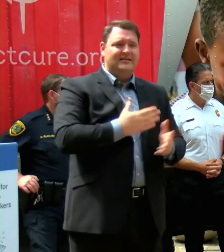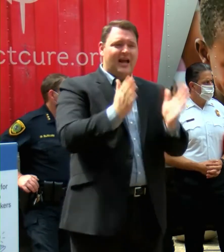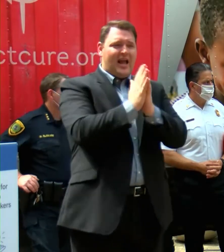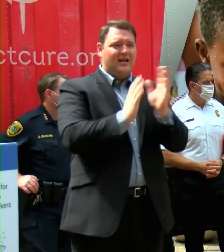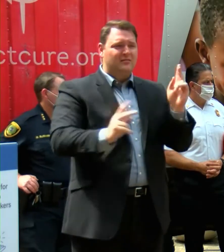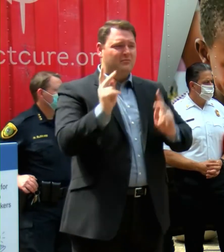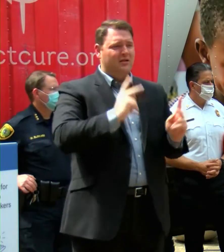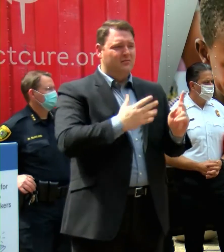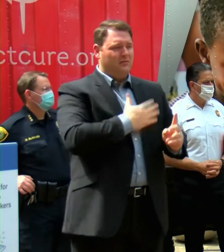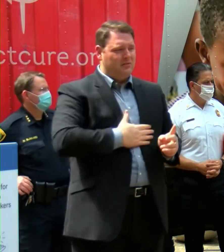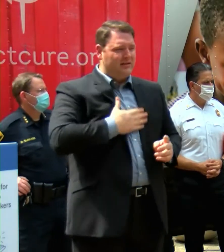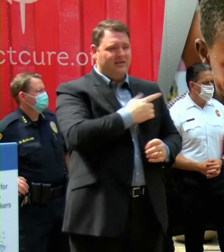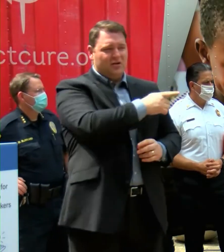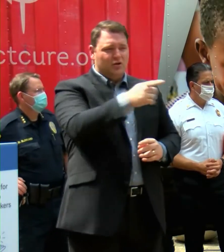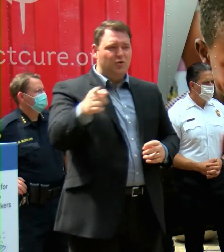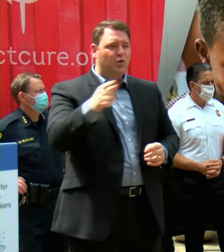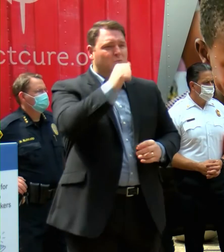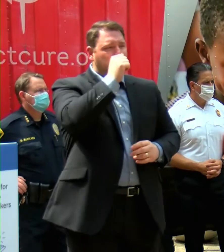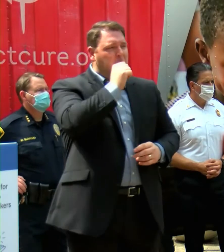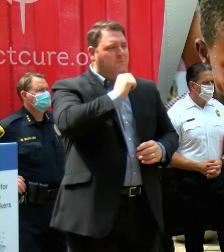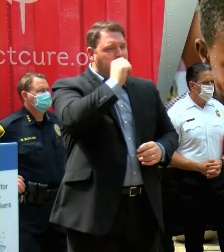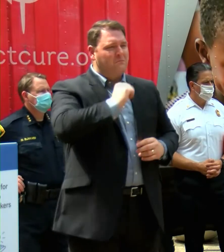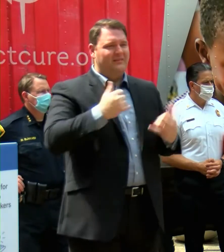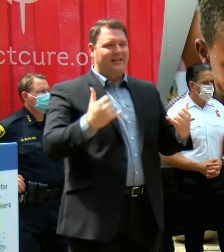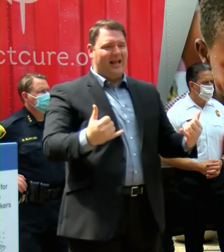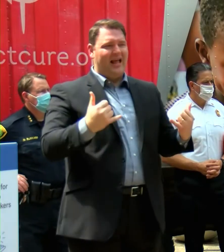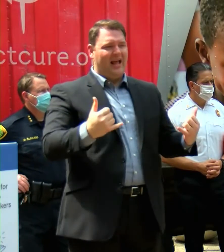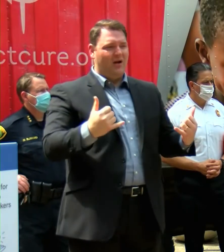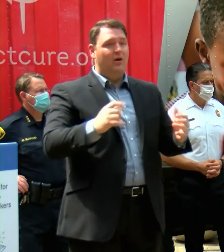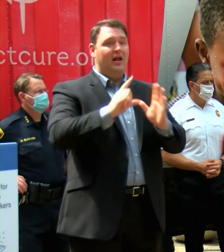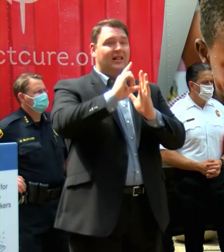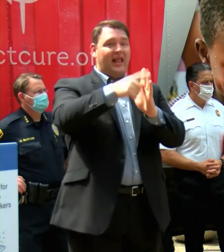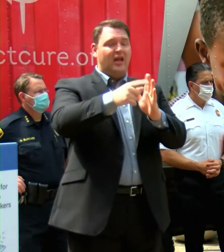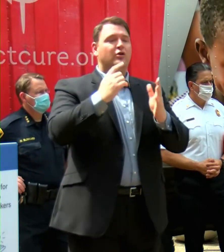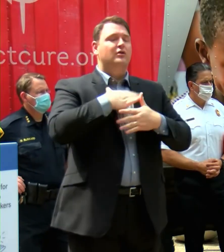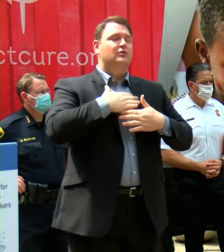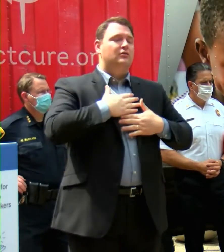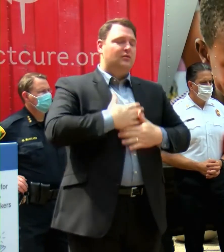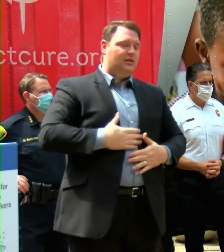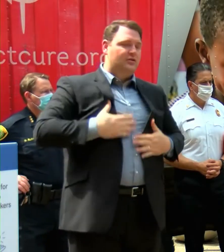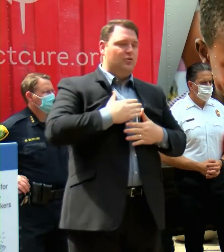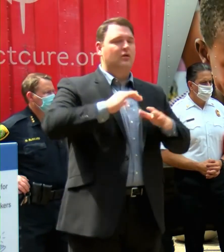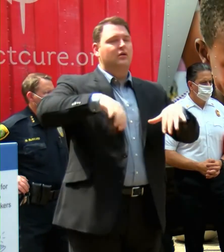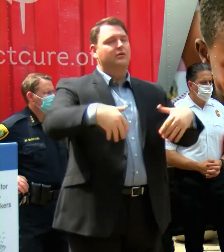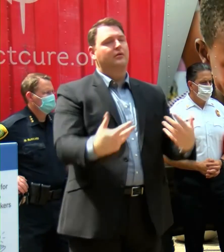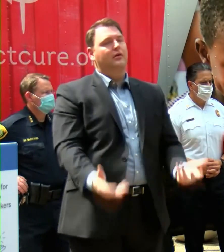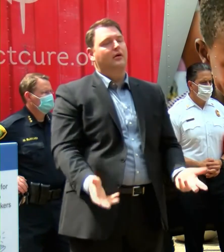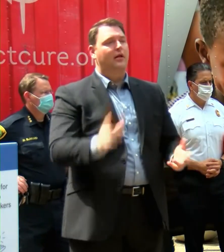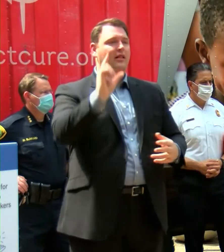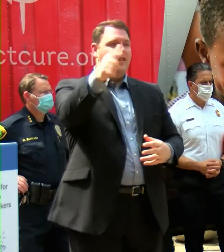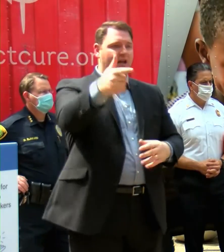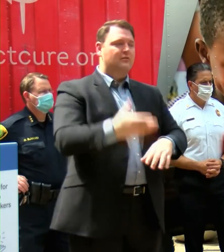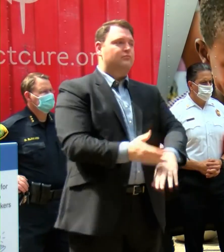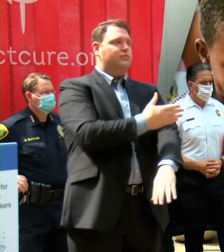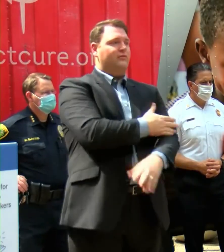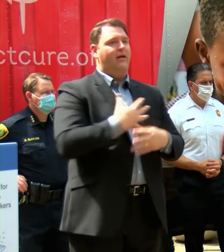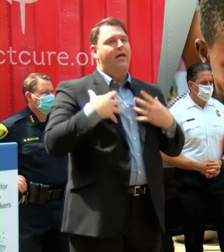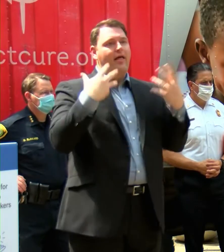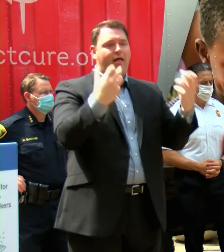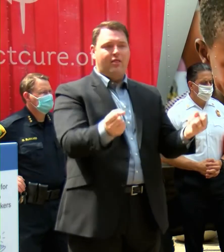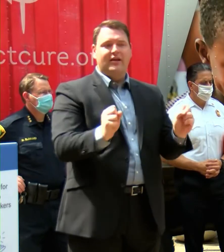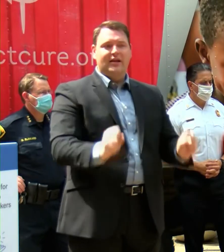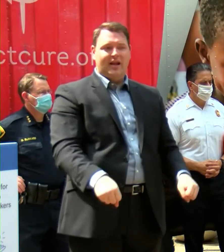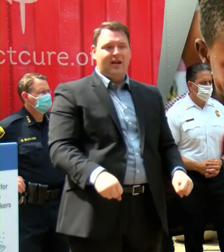the discomfort for now in order to enjoy the comforts of life in the city of Houston later. And that's why even this